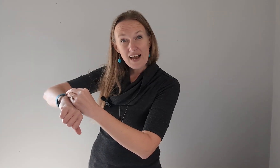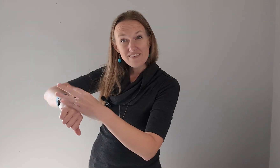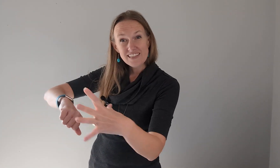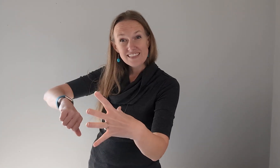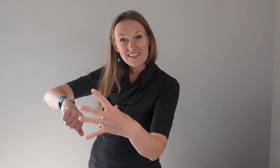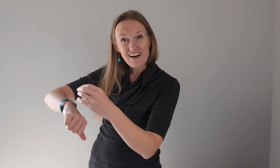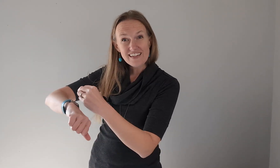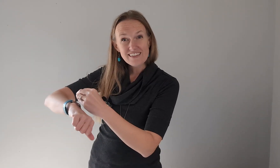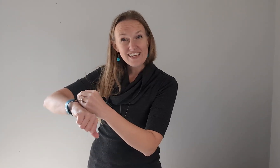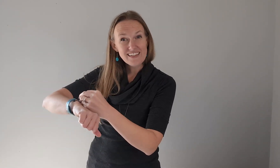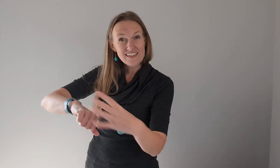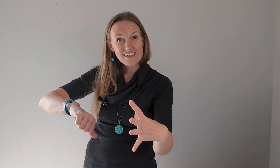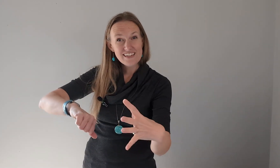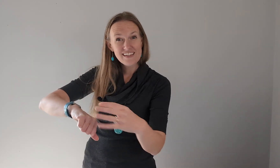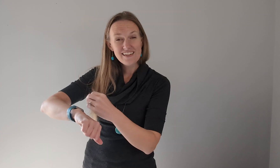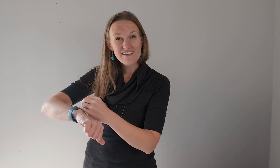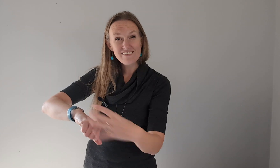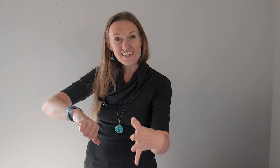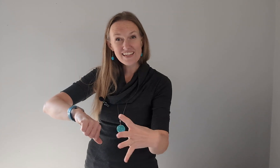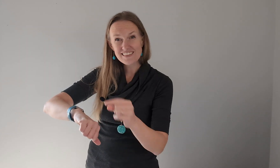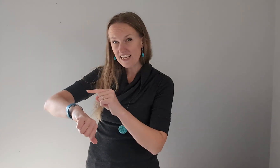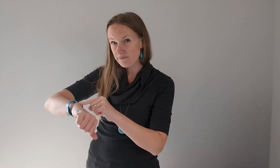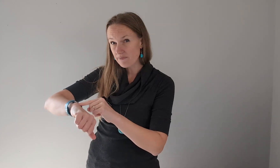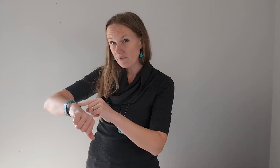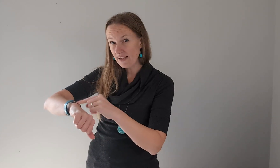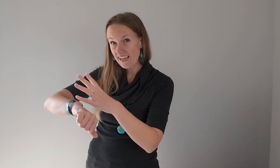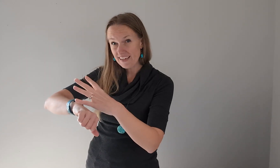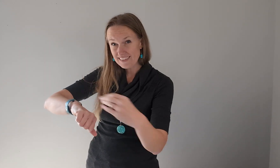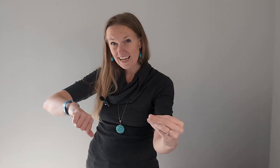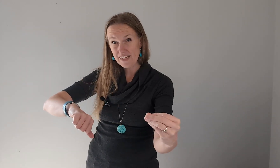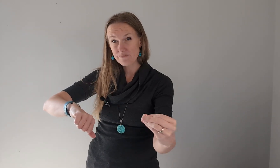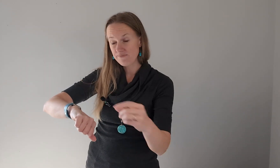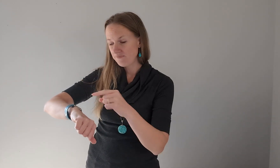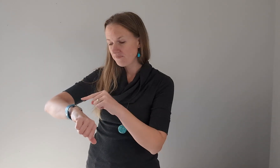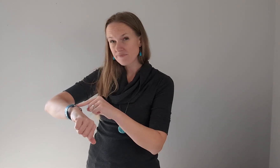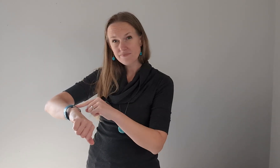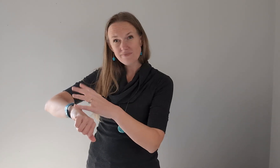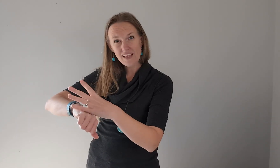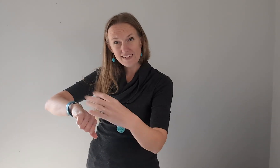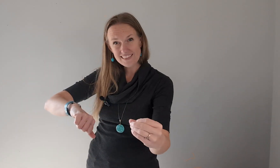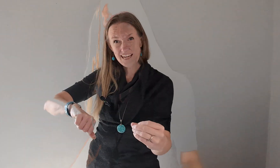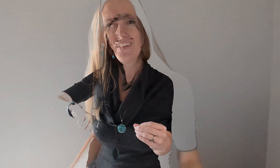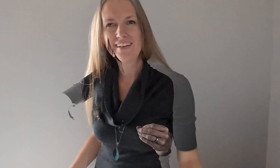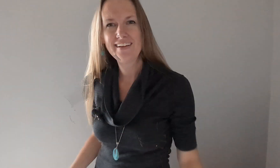have it, and then it's gone, okay? Running out of time, running out of time, out of time.